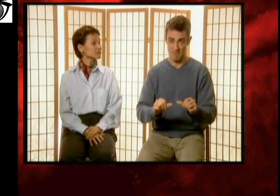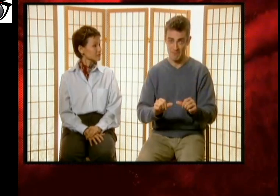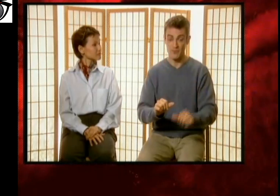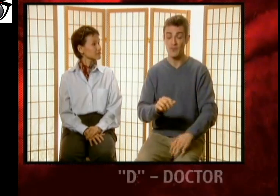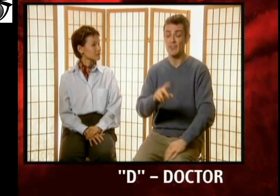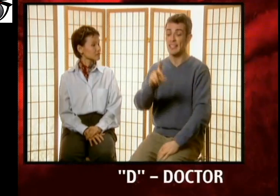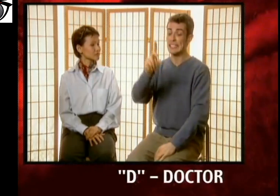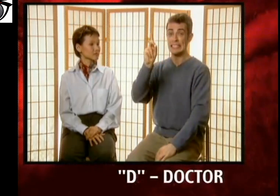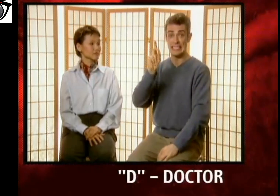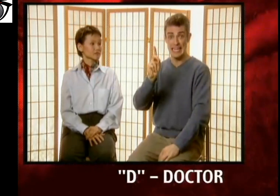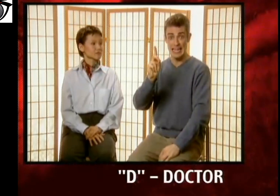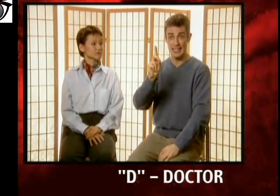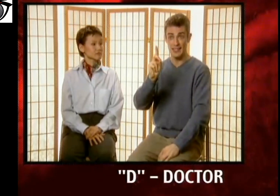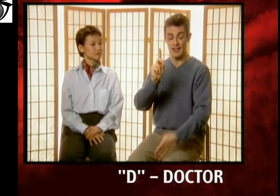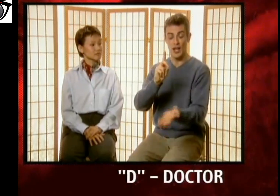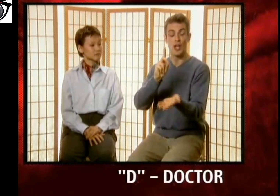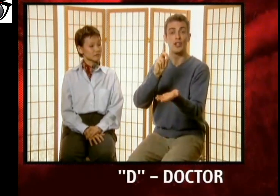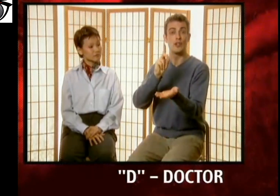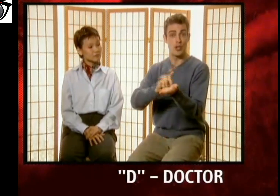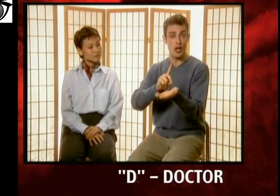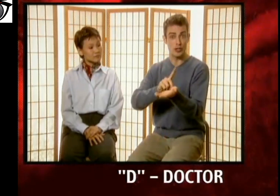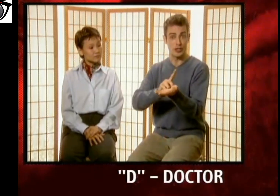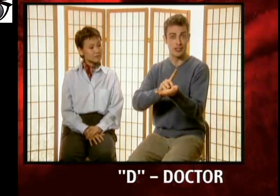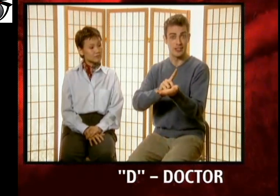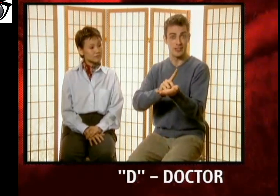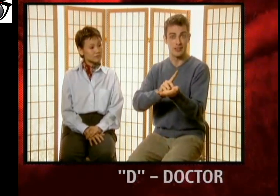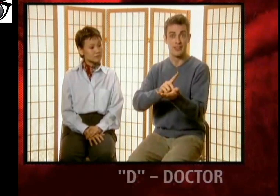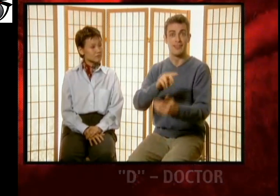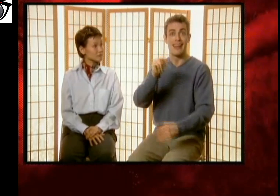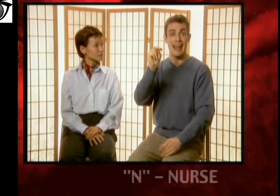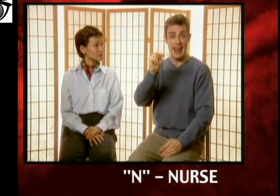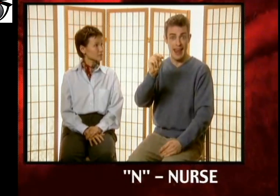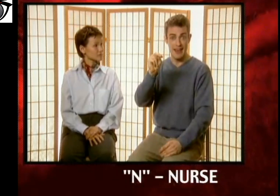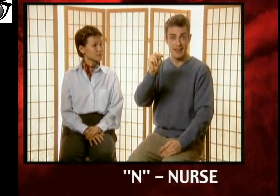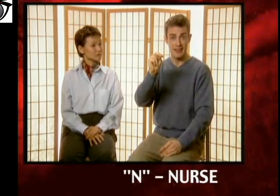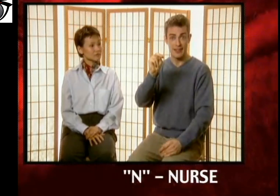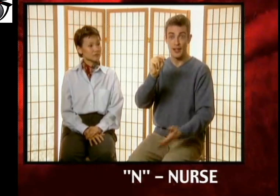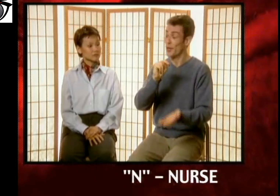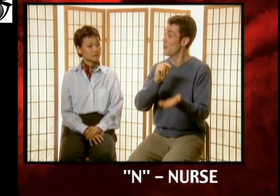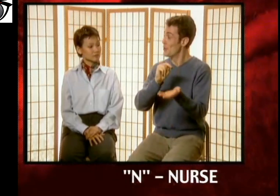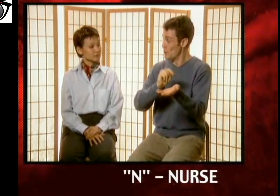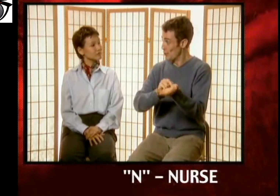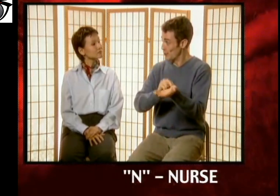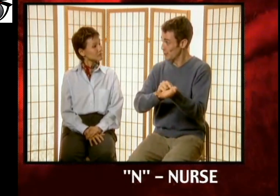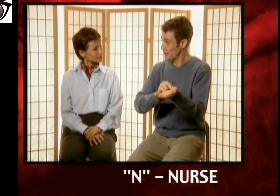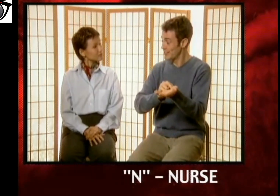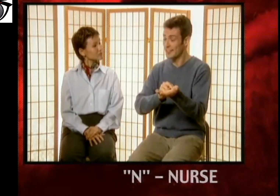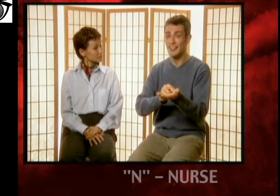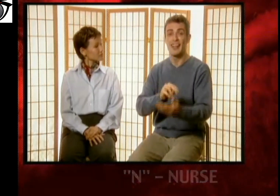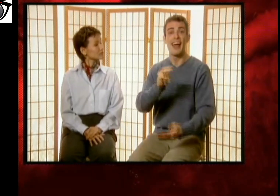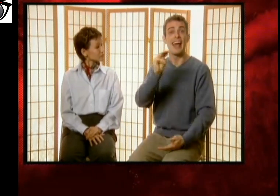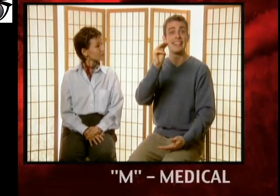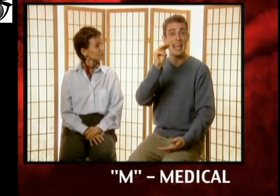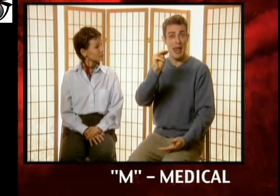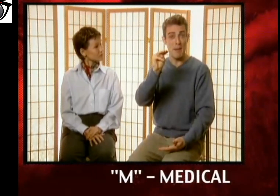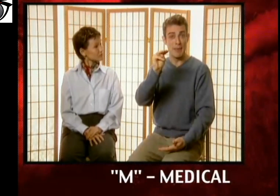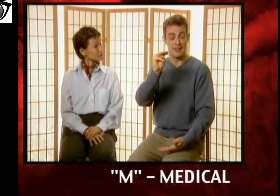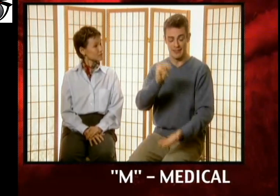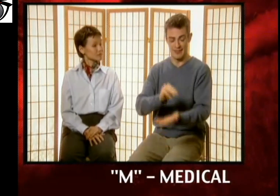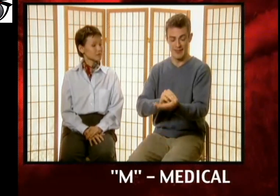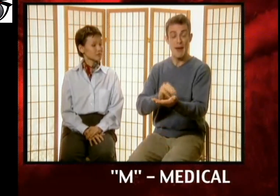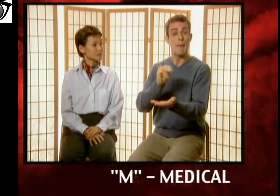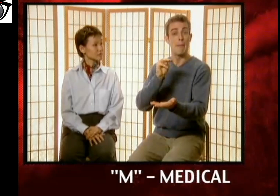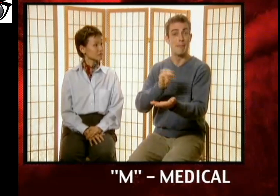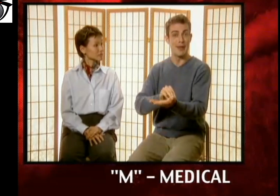handshake. D, doctor. N, nurse. And